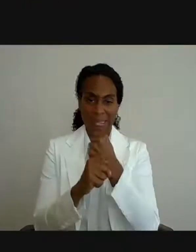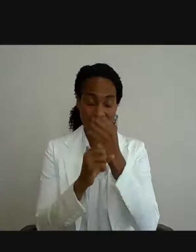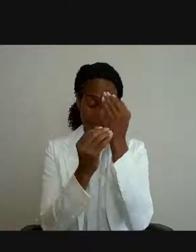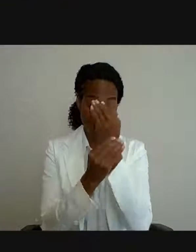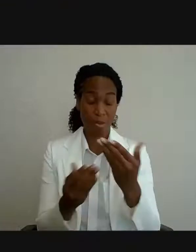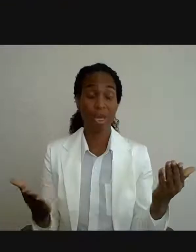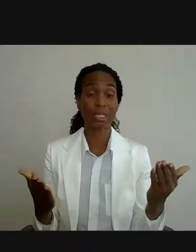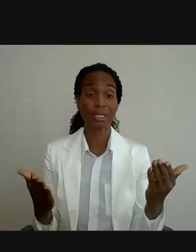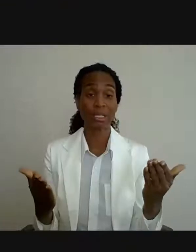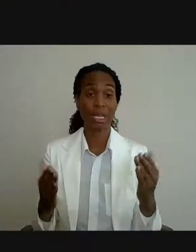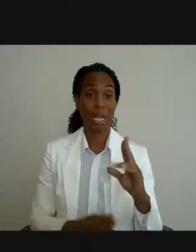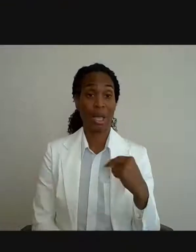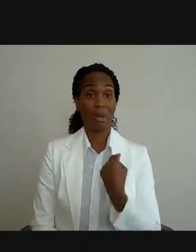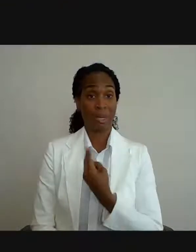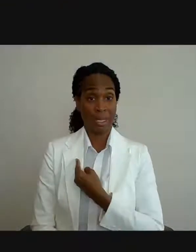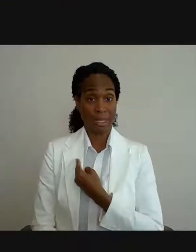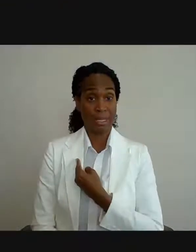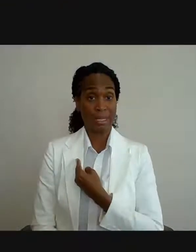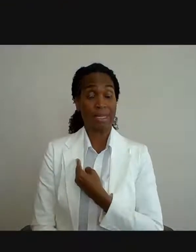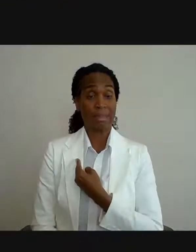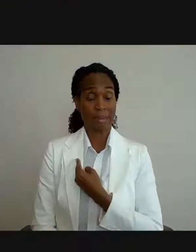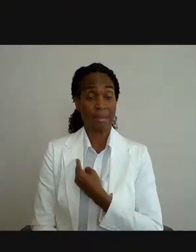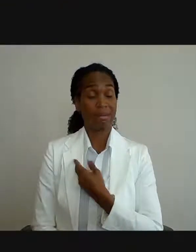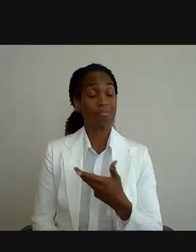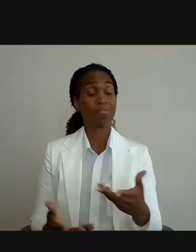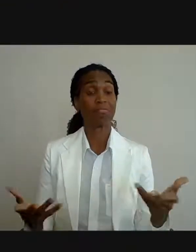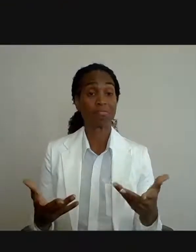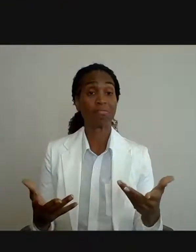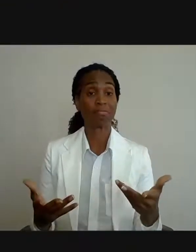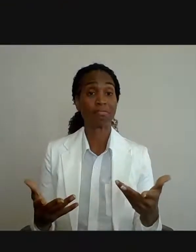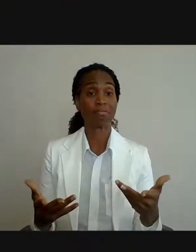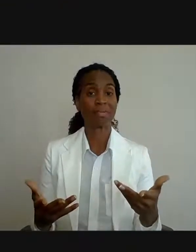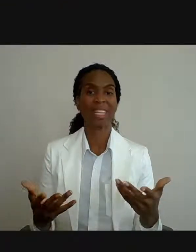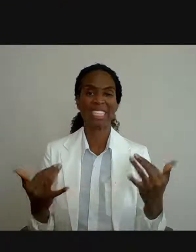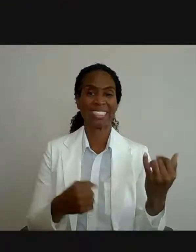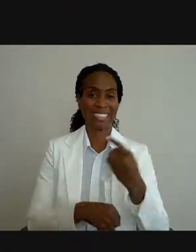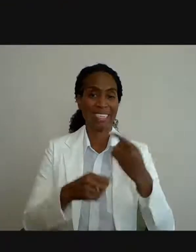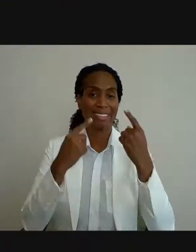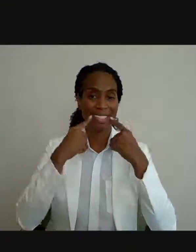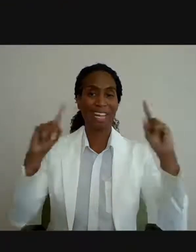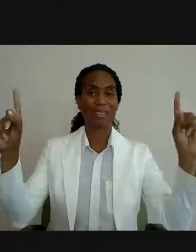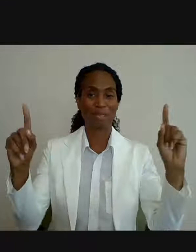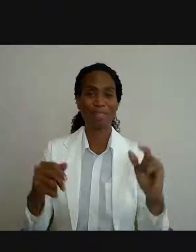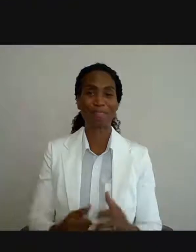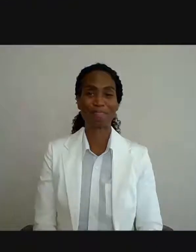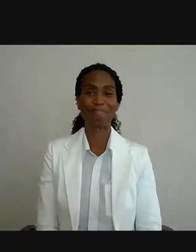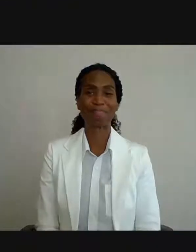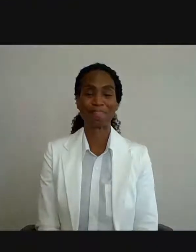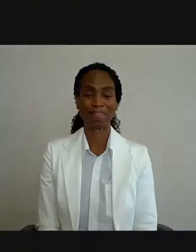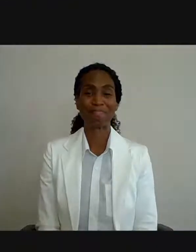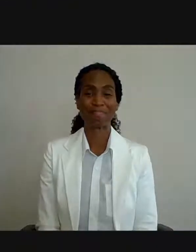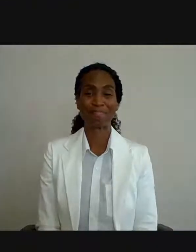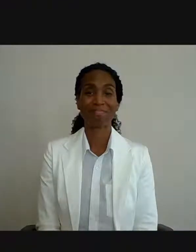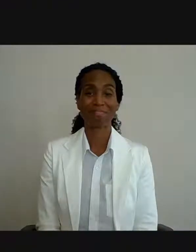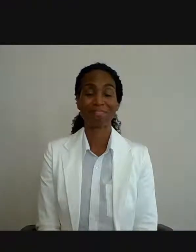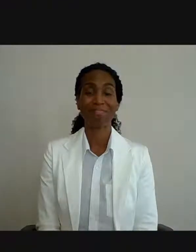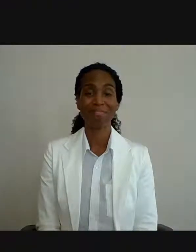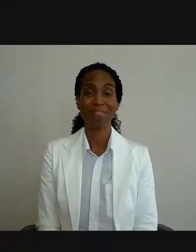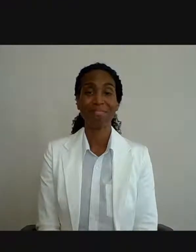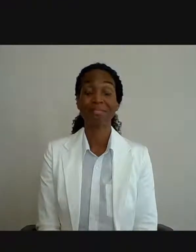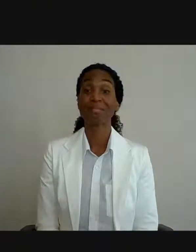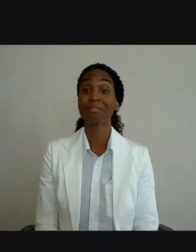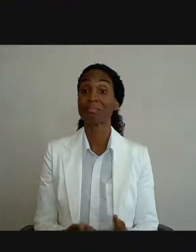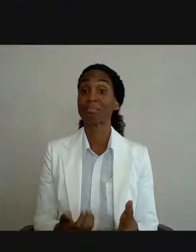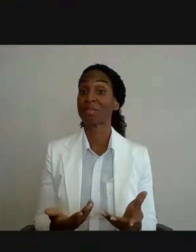is allowing us to make today's announcement. And afterwards, I'm going